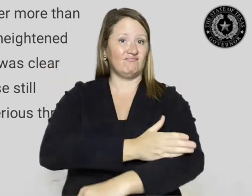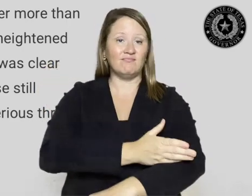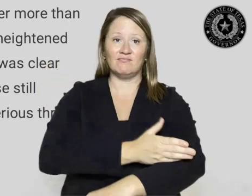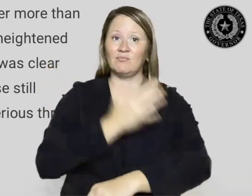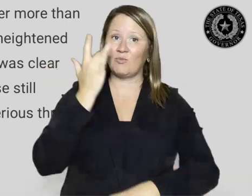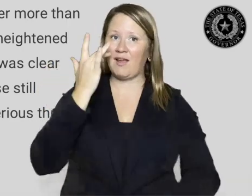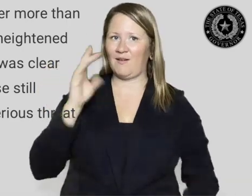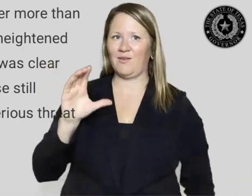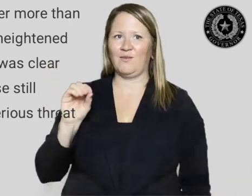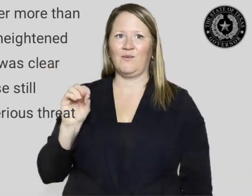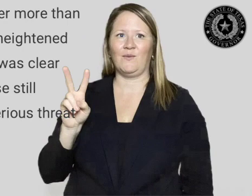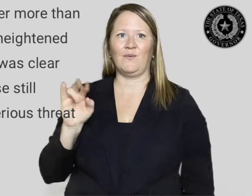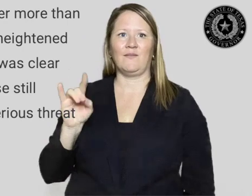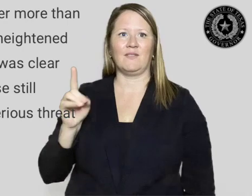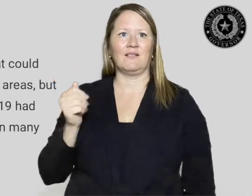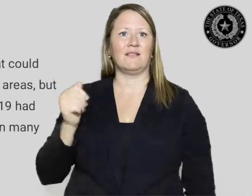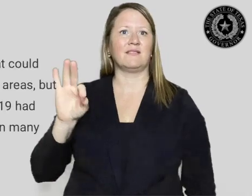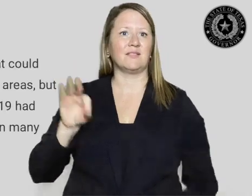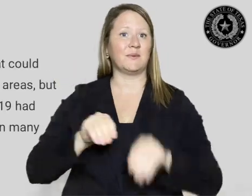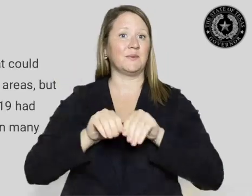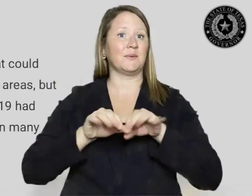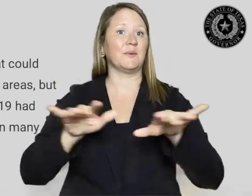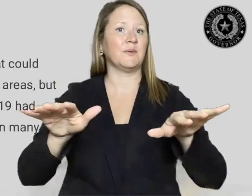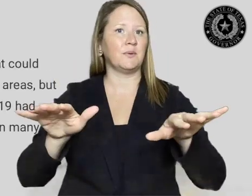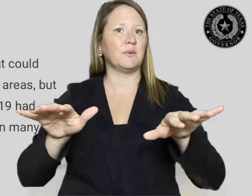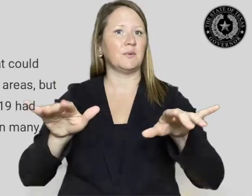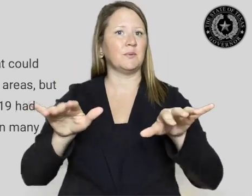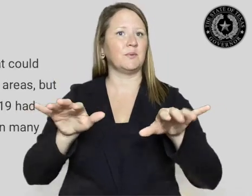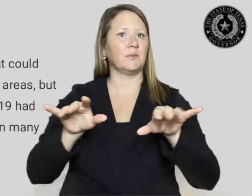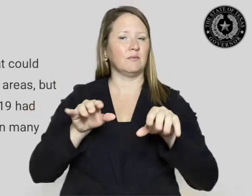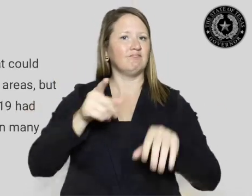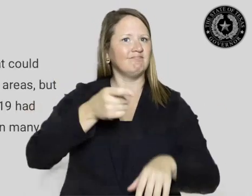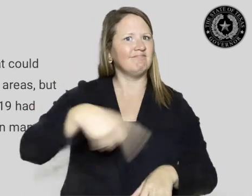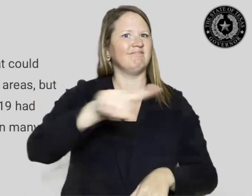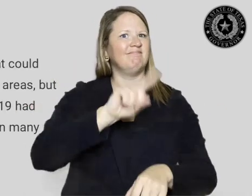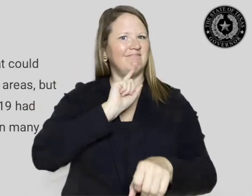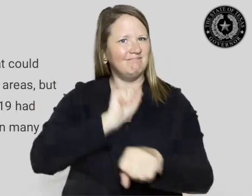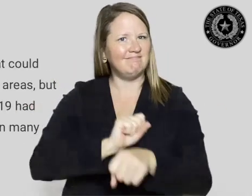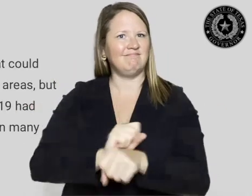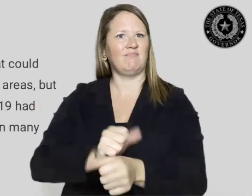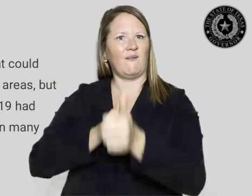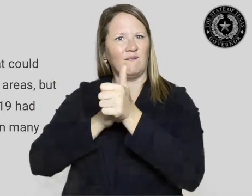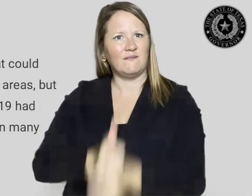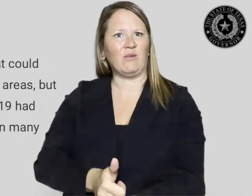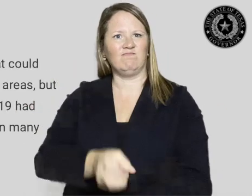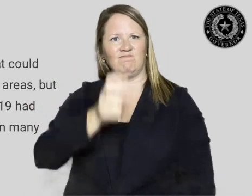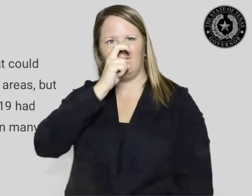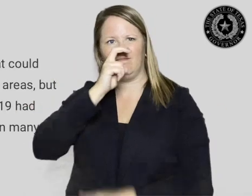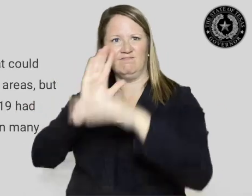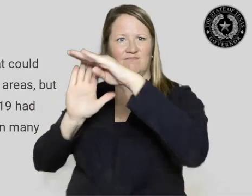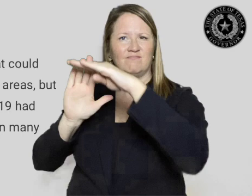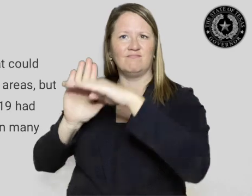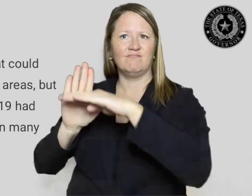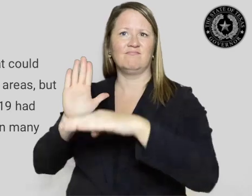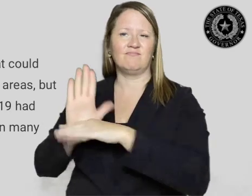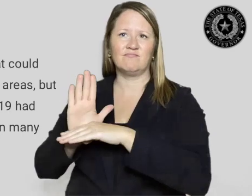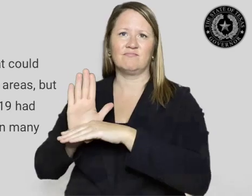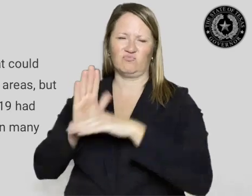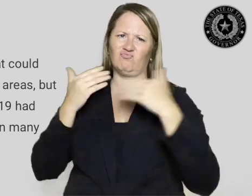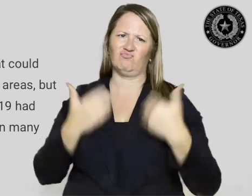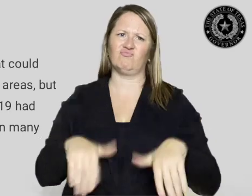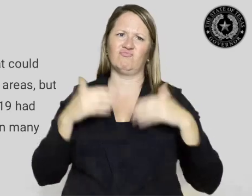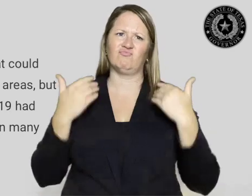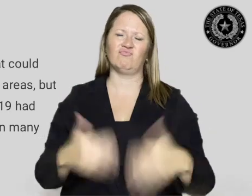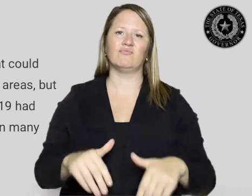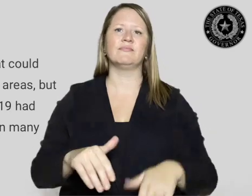serious threat across Texas that could persist in certain areas, but also that COVID-19